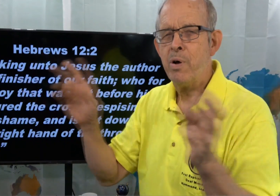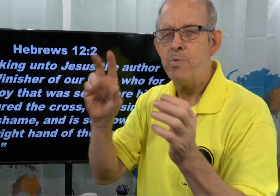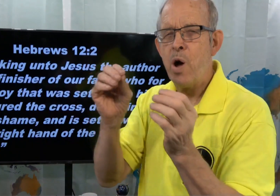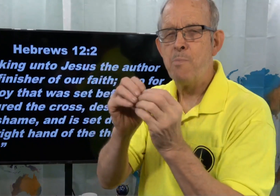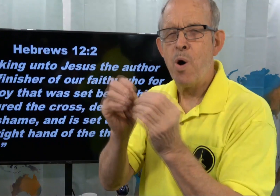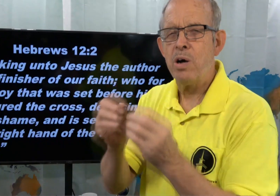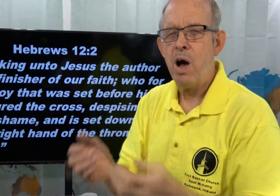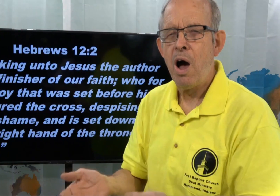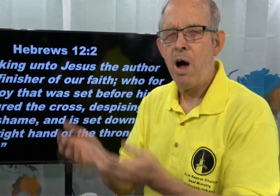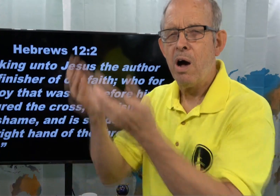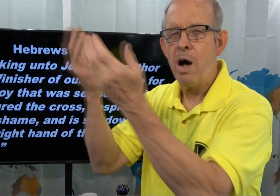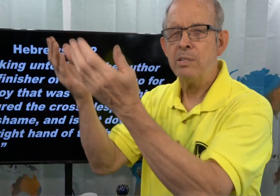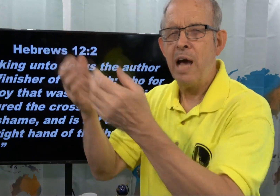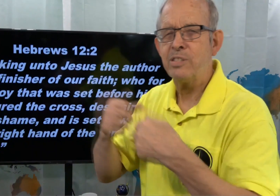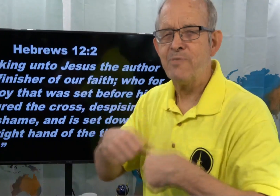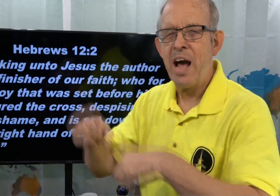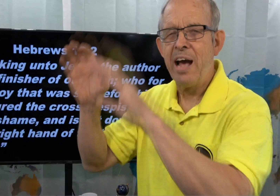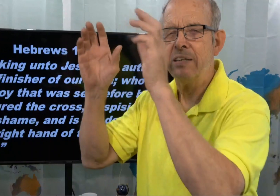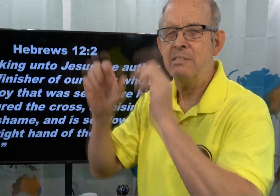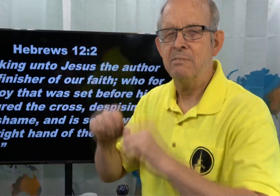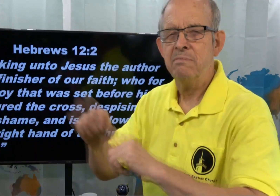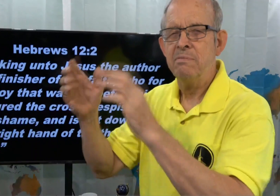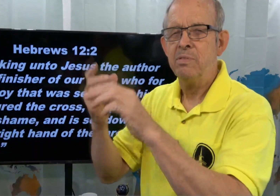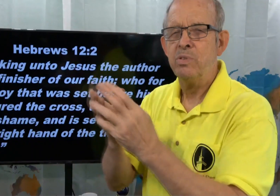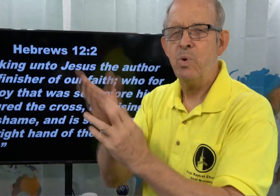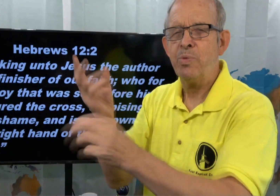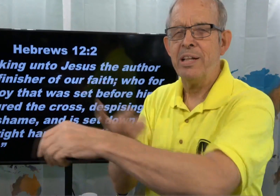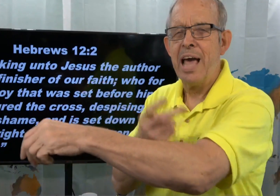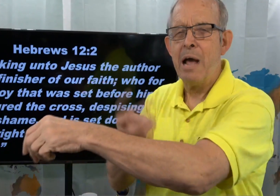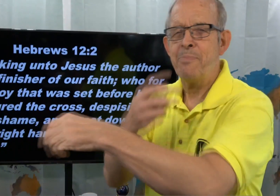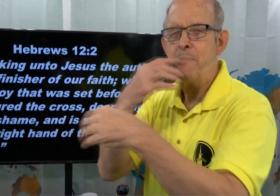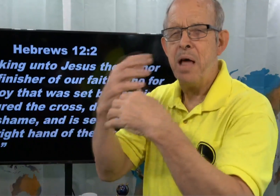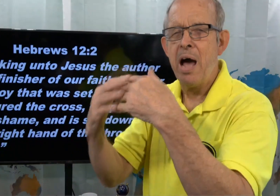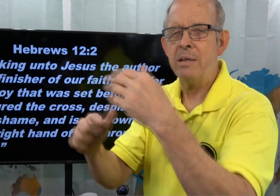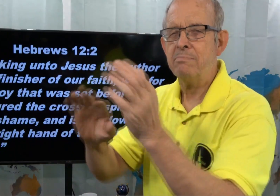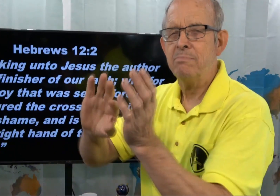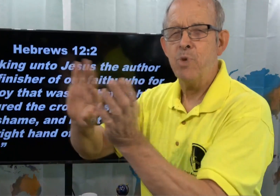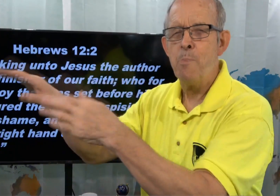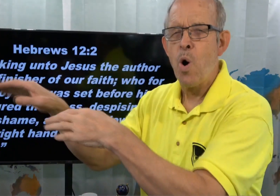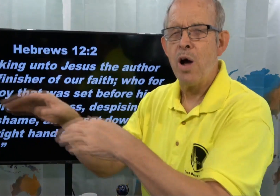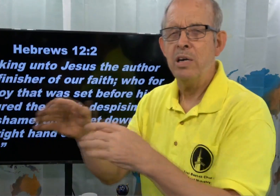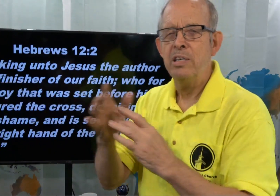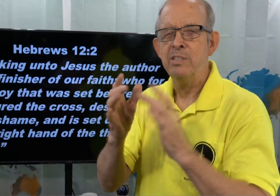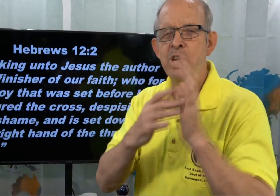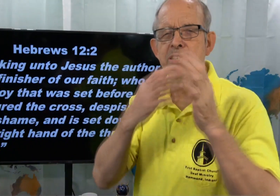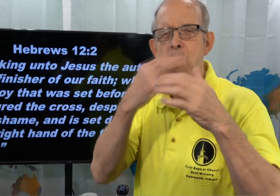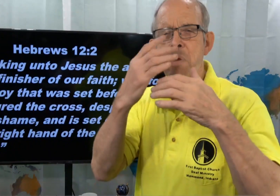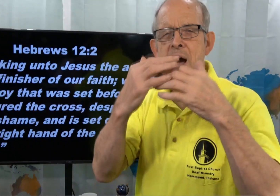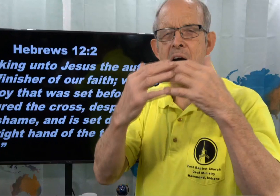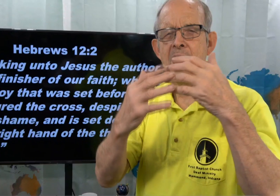No more. Sacrifice to the lamb, the blood, no more. Jesus' the